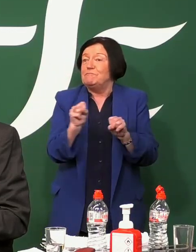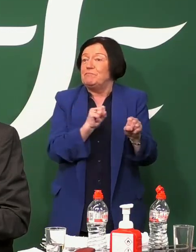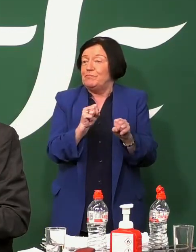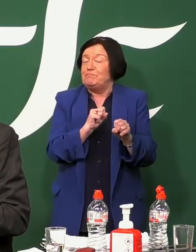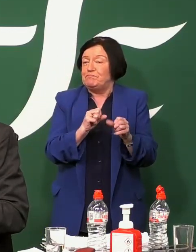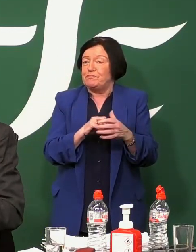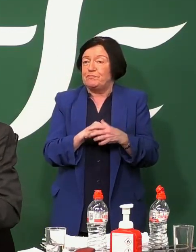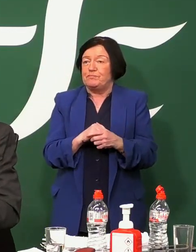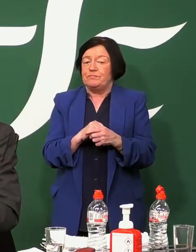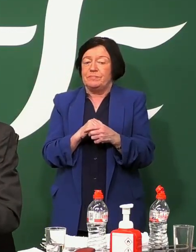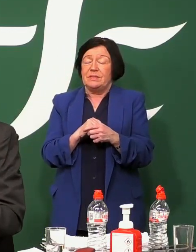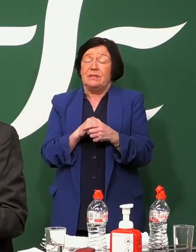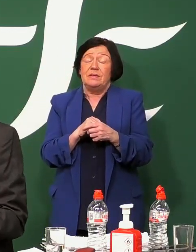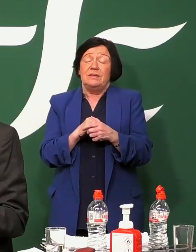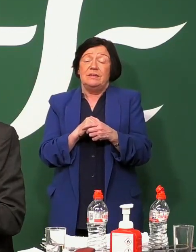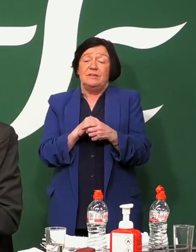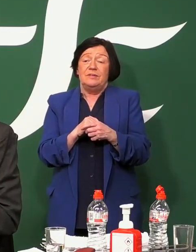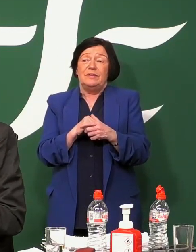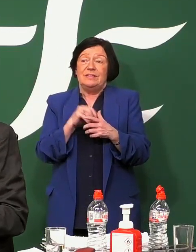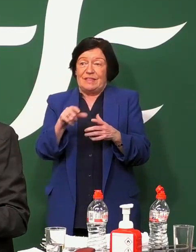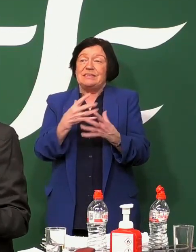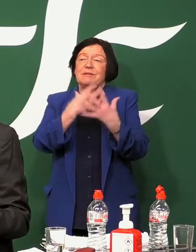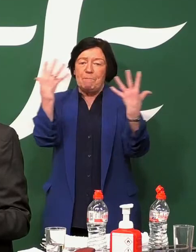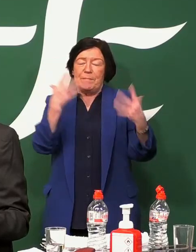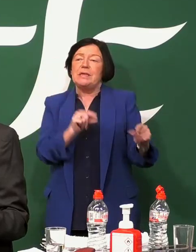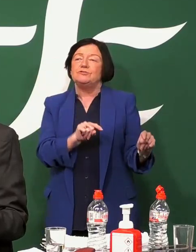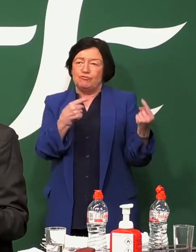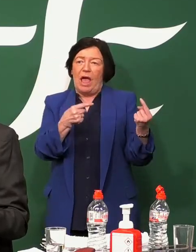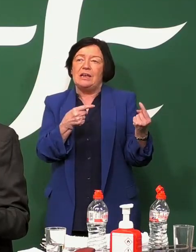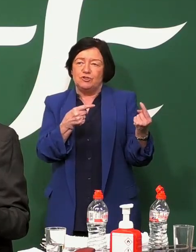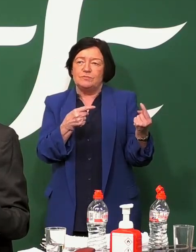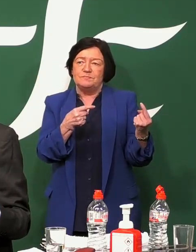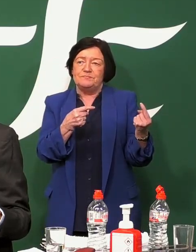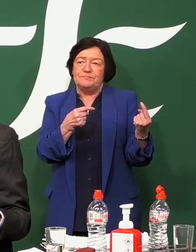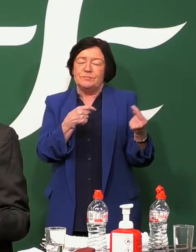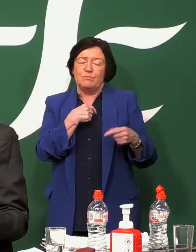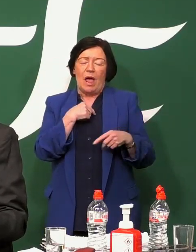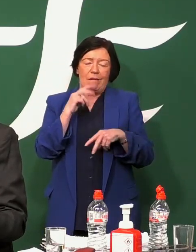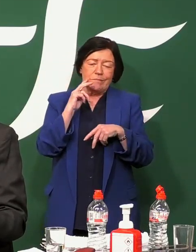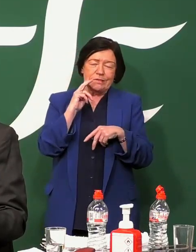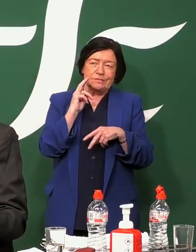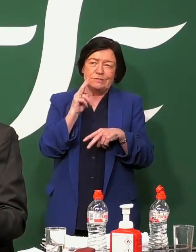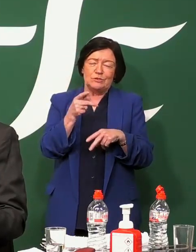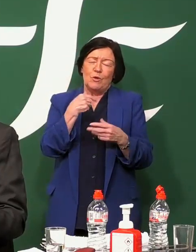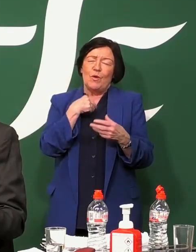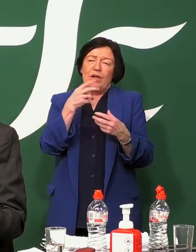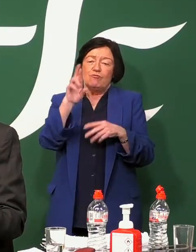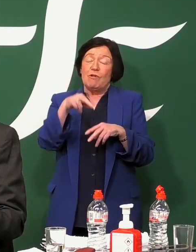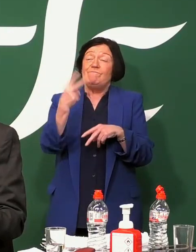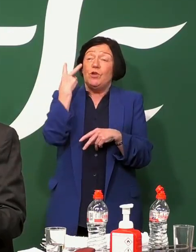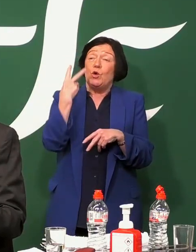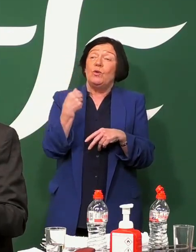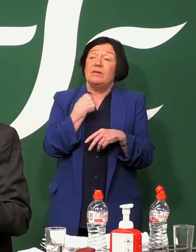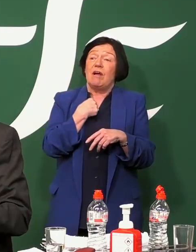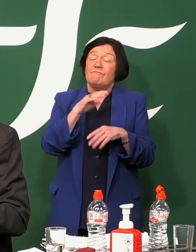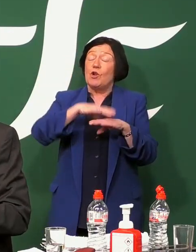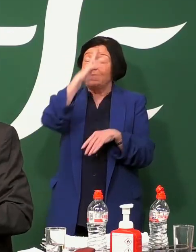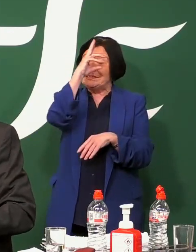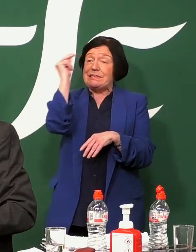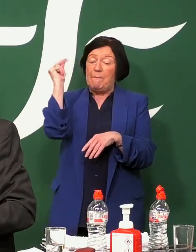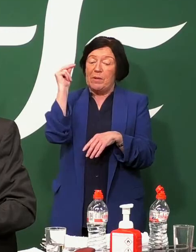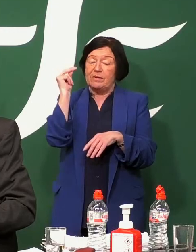we have. And so that is a major challenge. When I look at, and we reviewed our, for